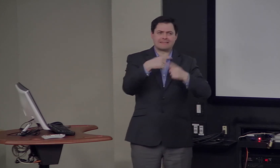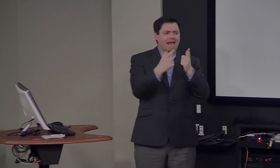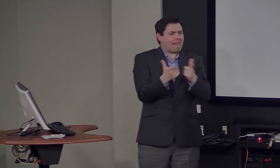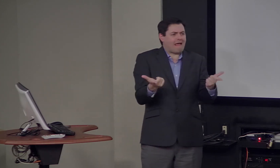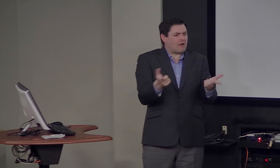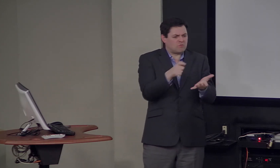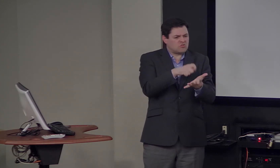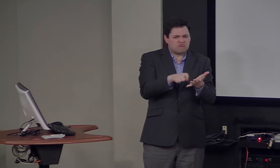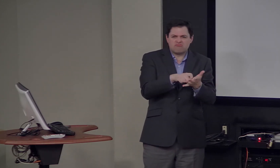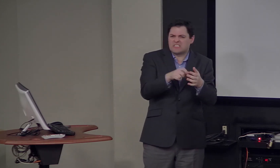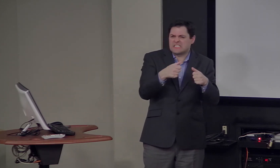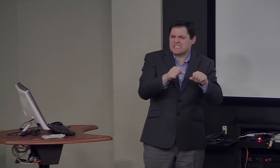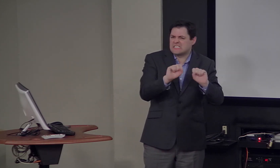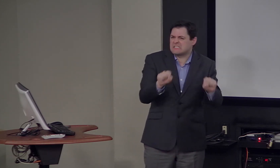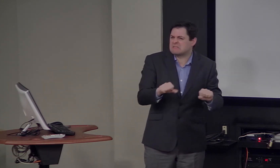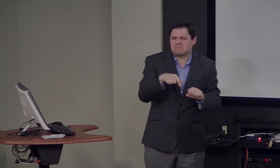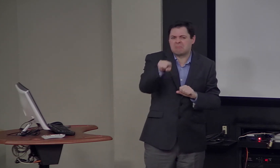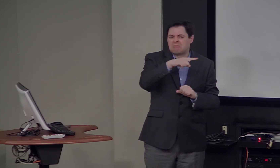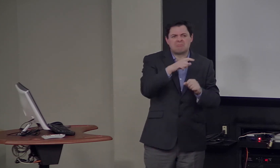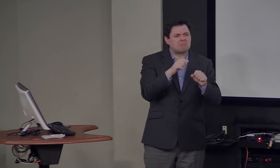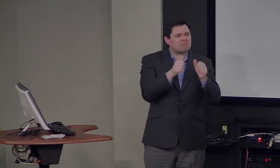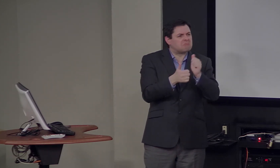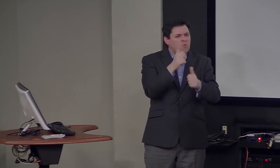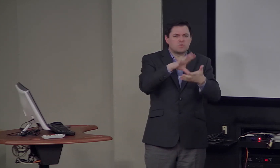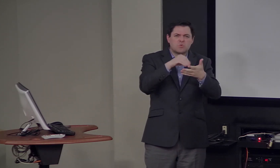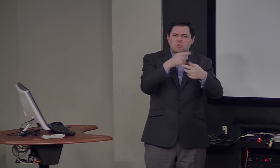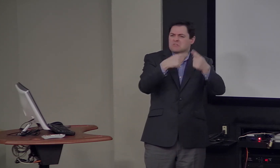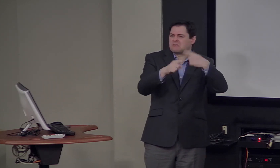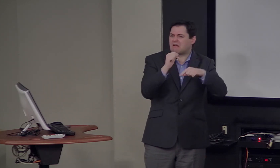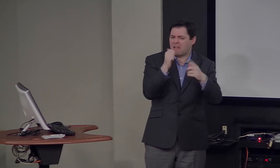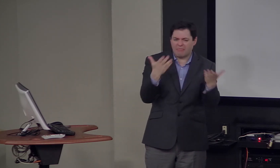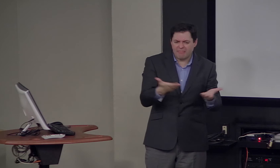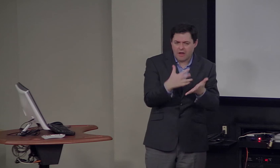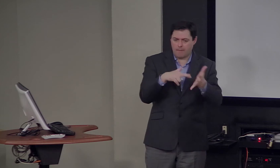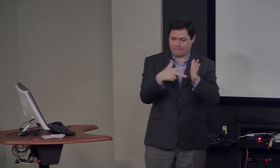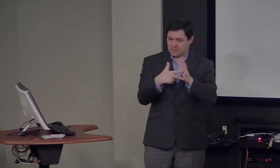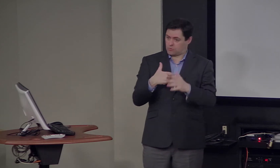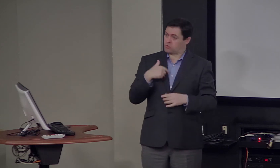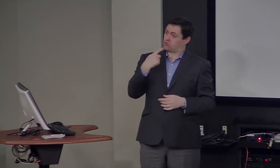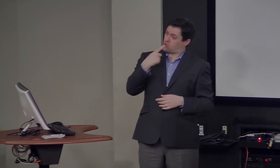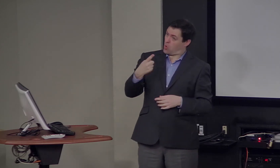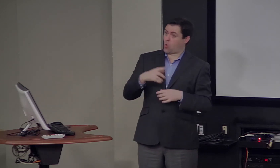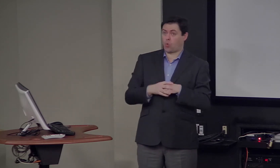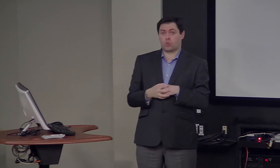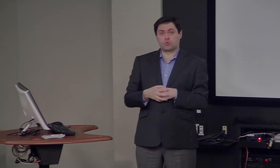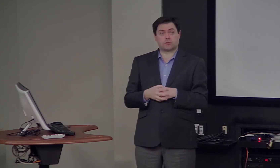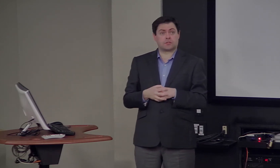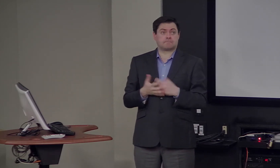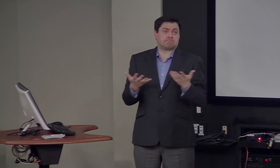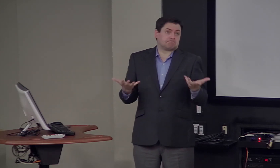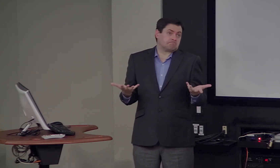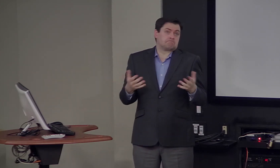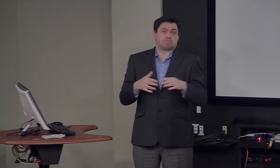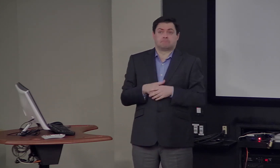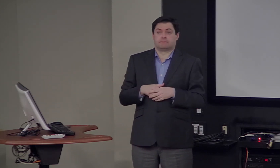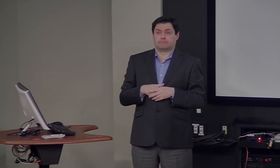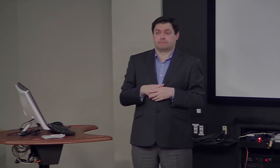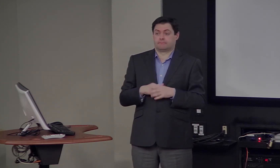pronounce the language, because sign language doesn't have a written system, and most sign language students don't have any exposure to any kind of a